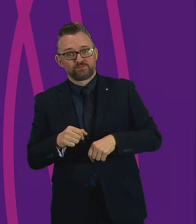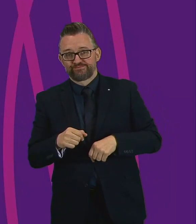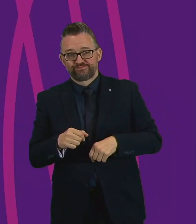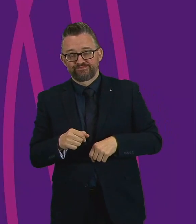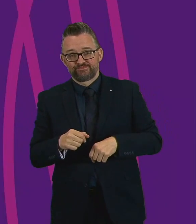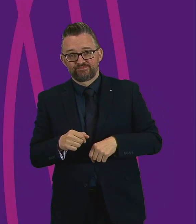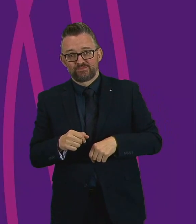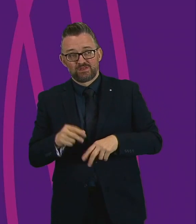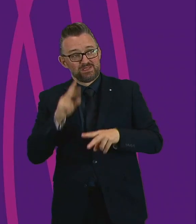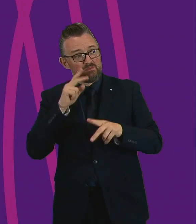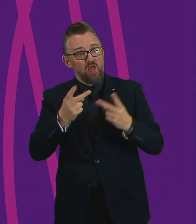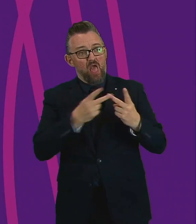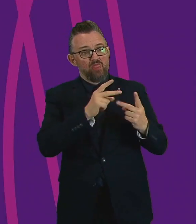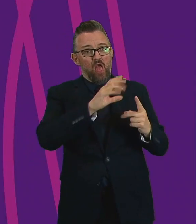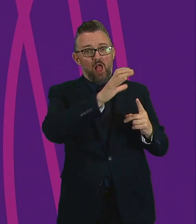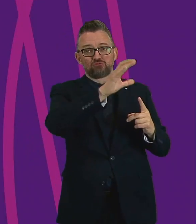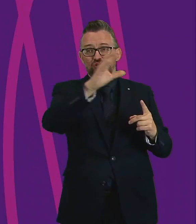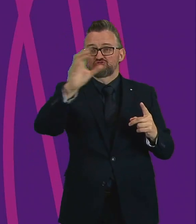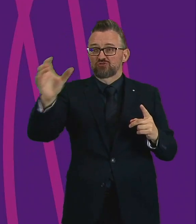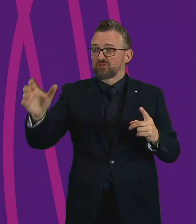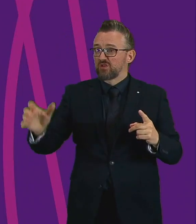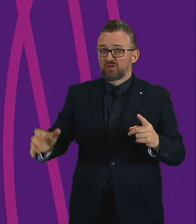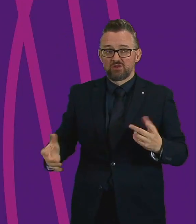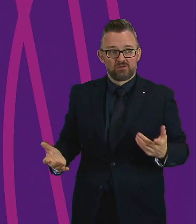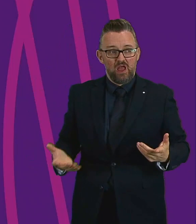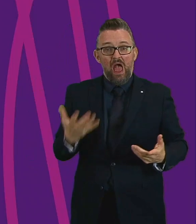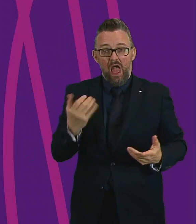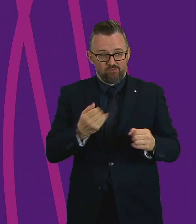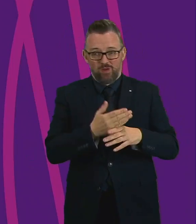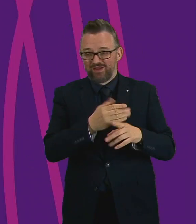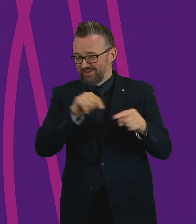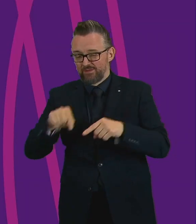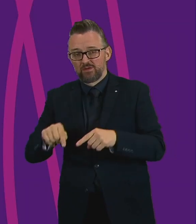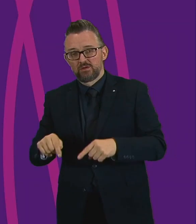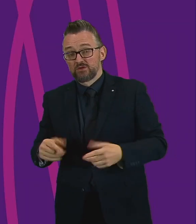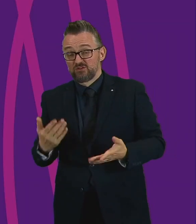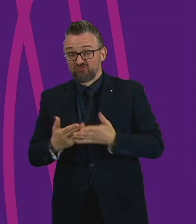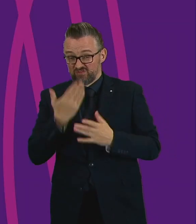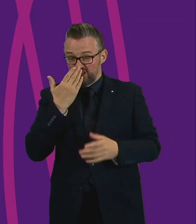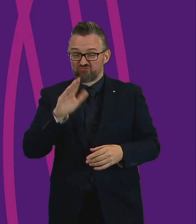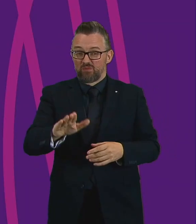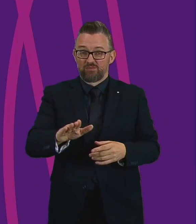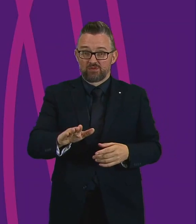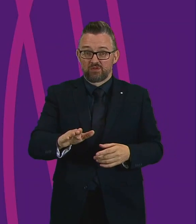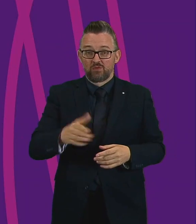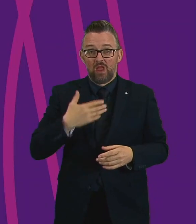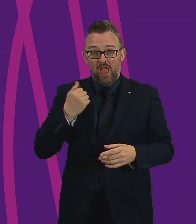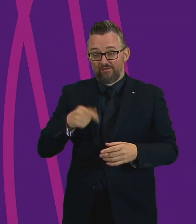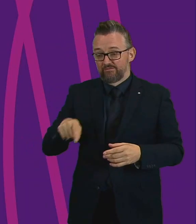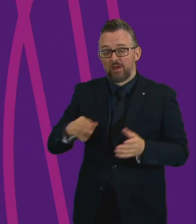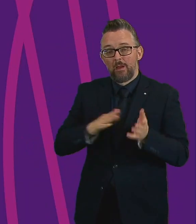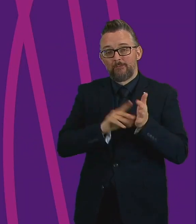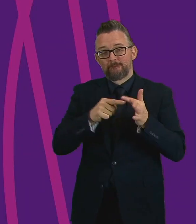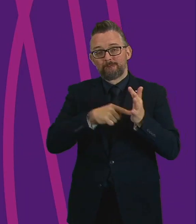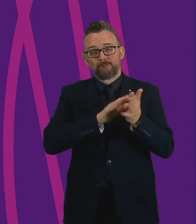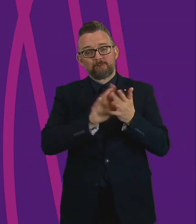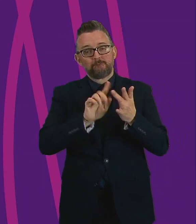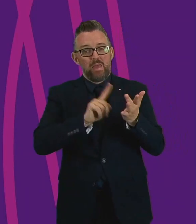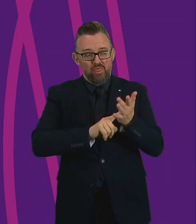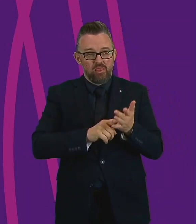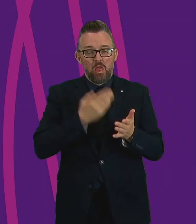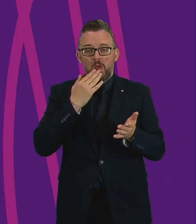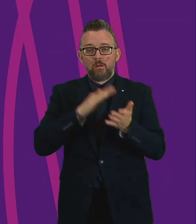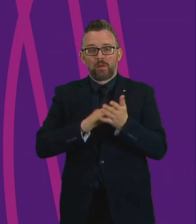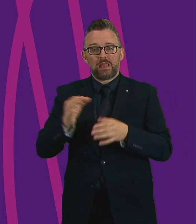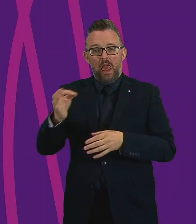seem every country but Scotland. It is a disgrace that we have yards in Methil, Burnt Island